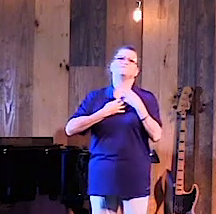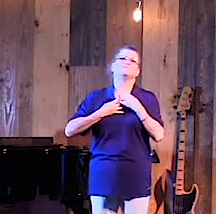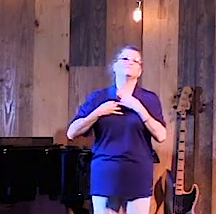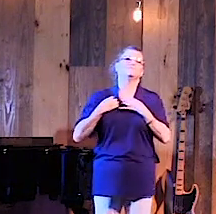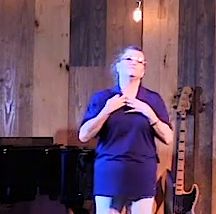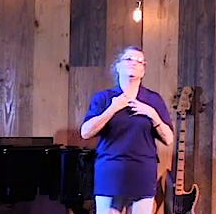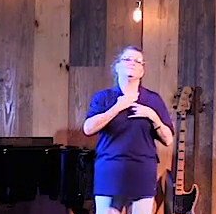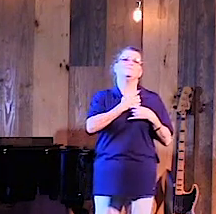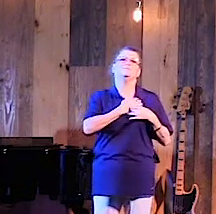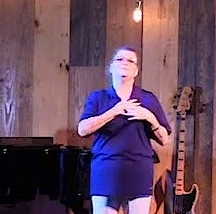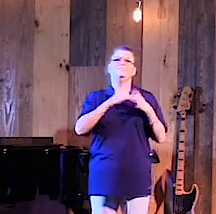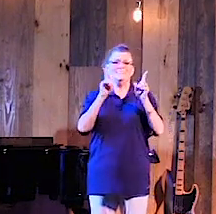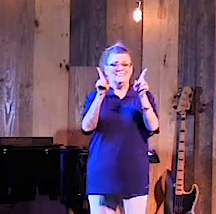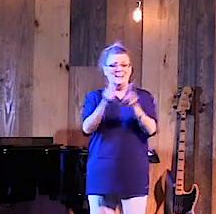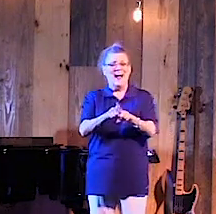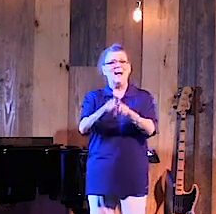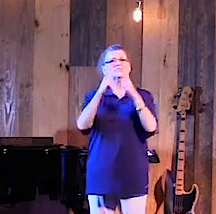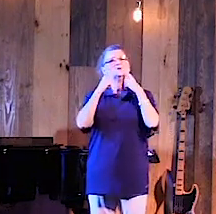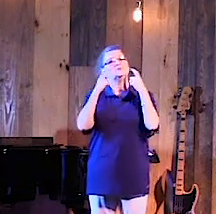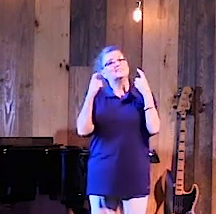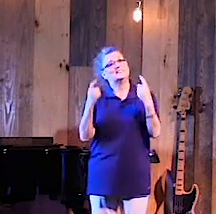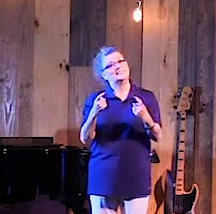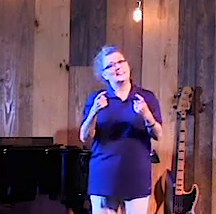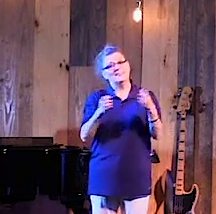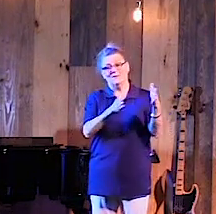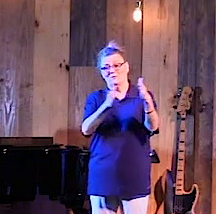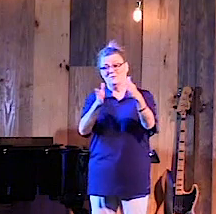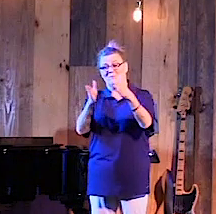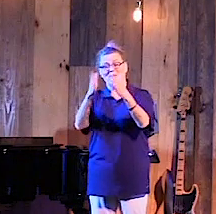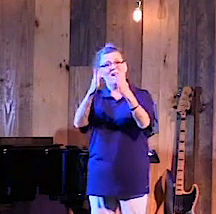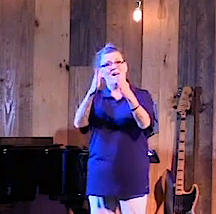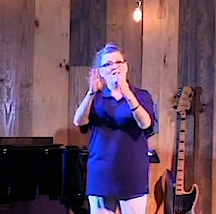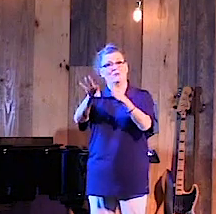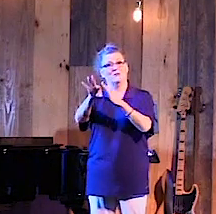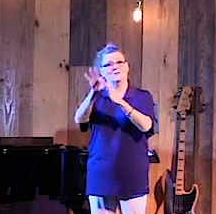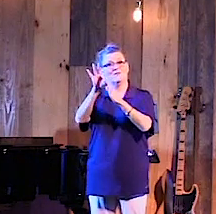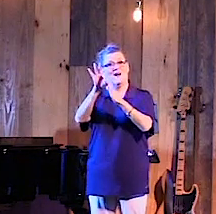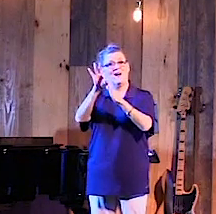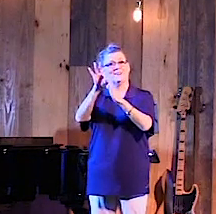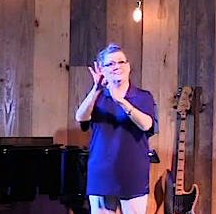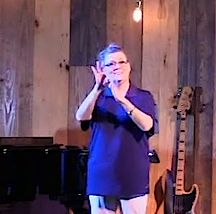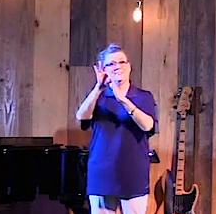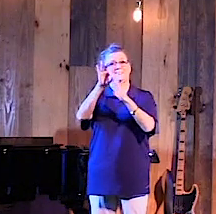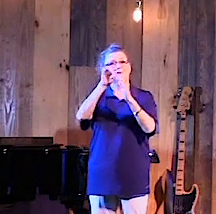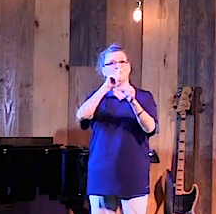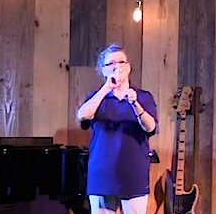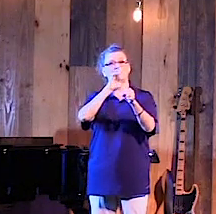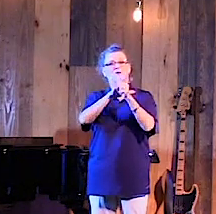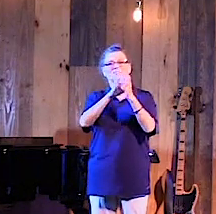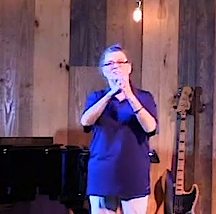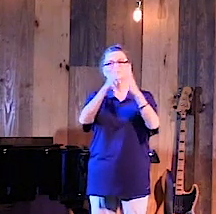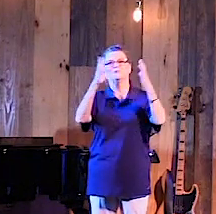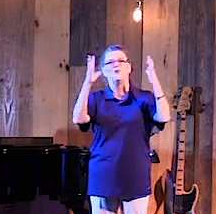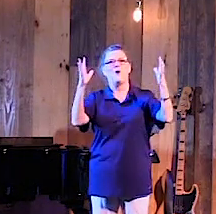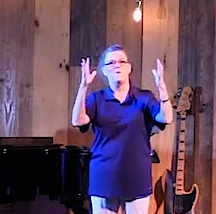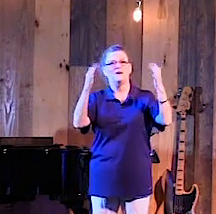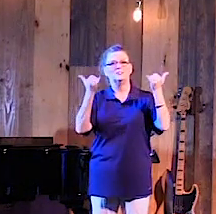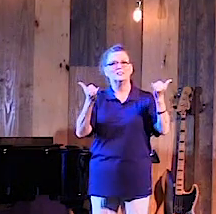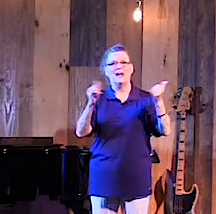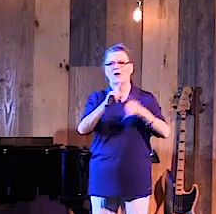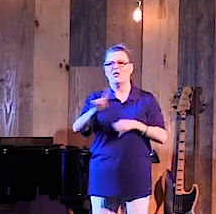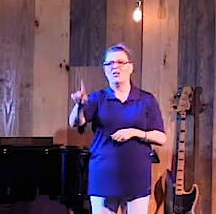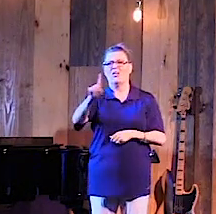sin, the path you chose promised so much, but it hasn't led where it promised, and now you're roaming in